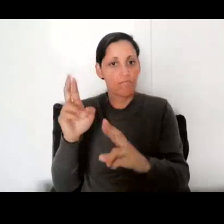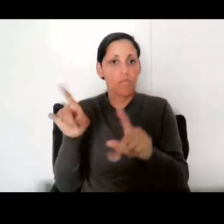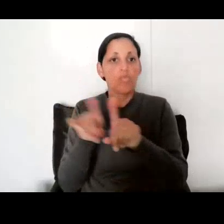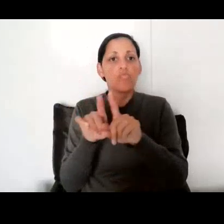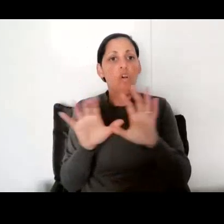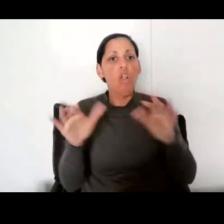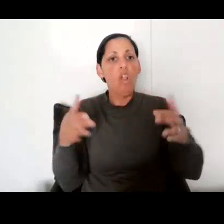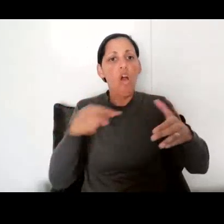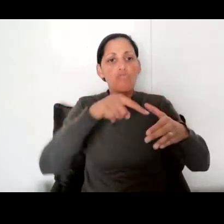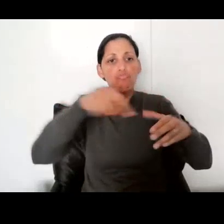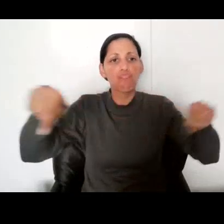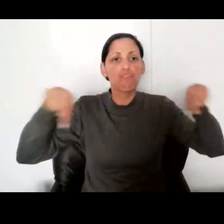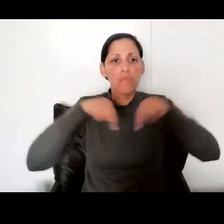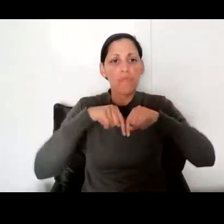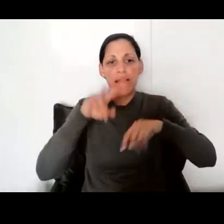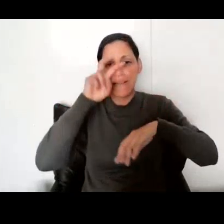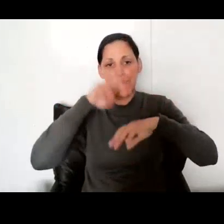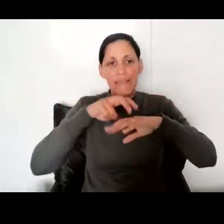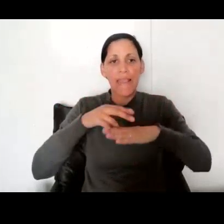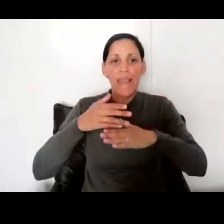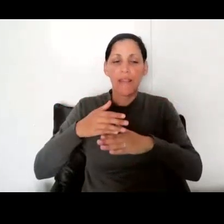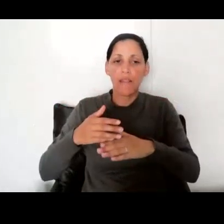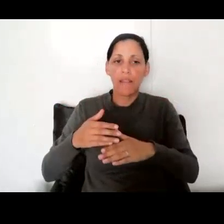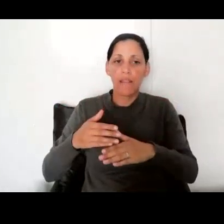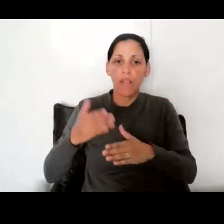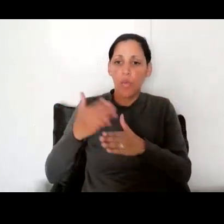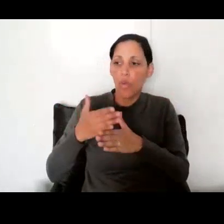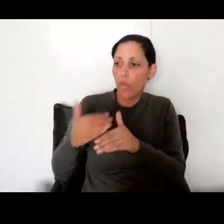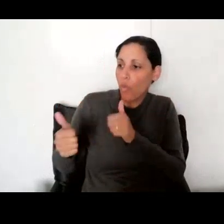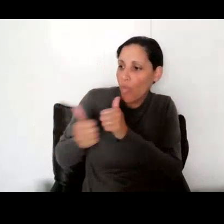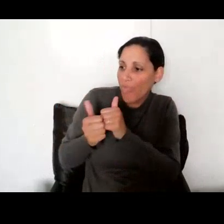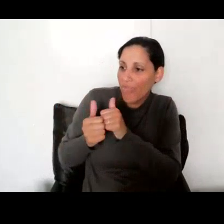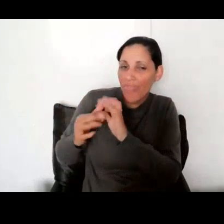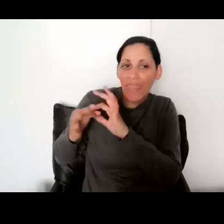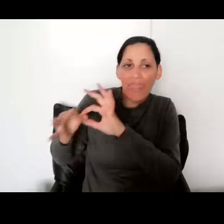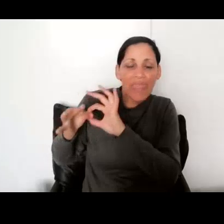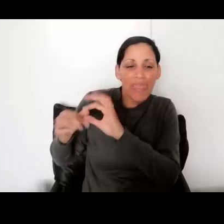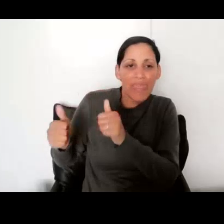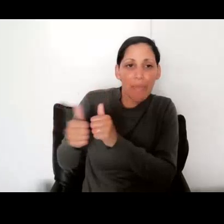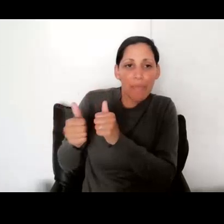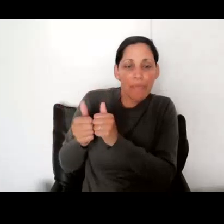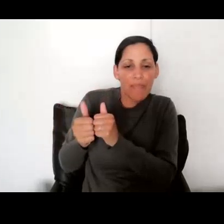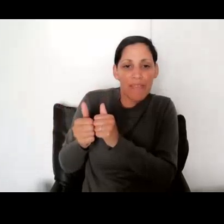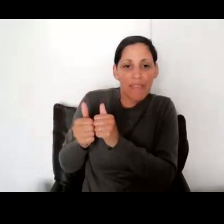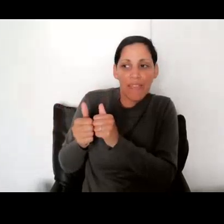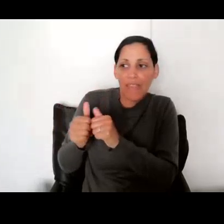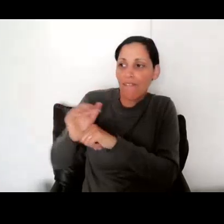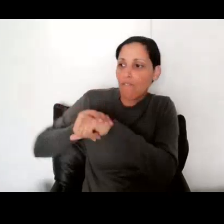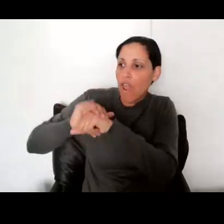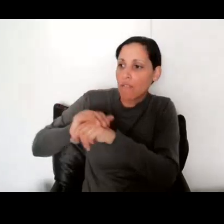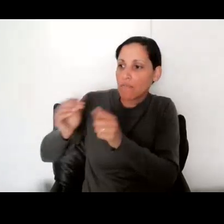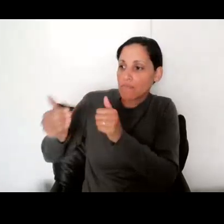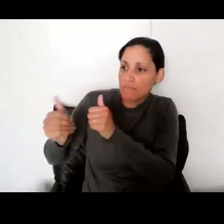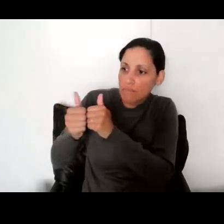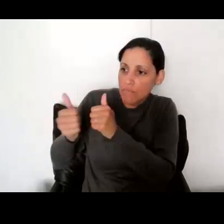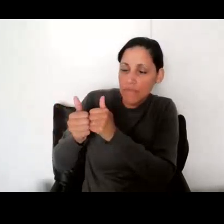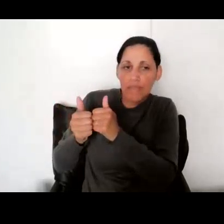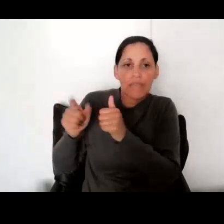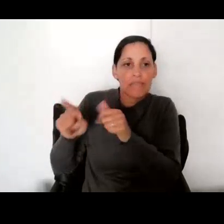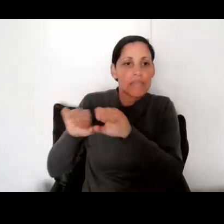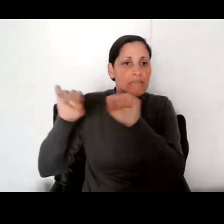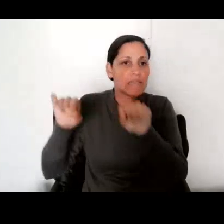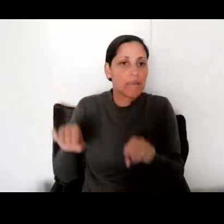create like a buddy system to support one another naturally, without treating the person with disabilities differently or